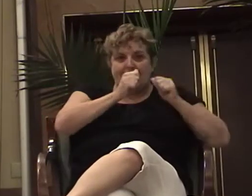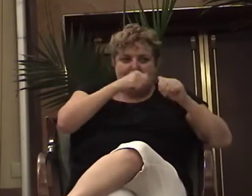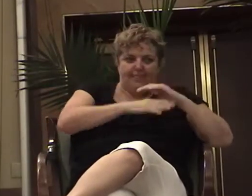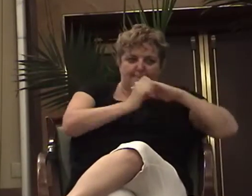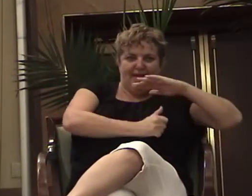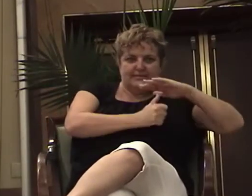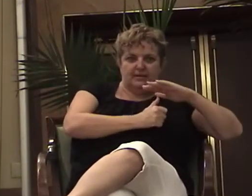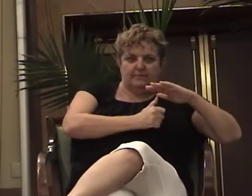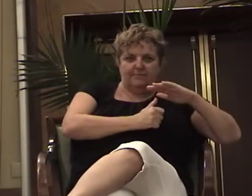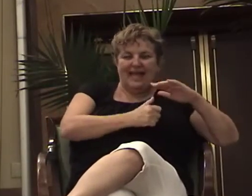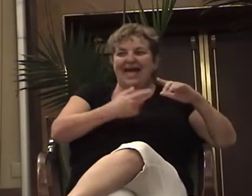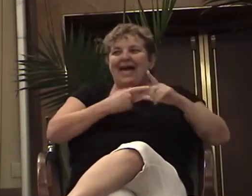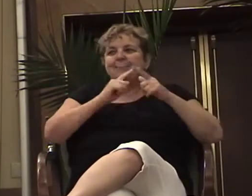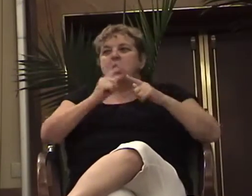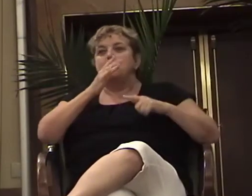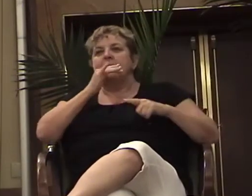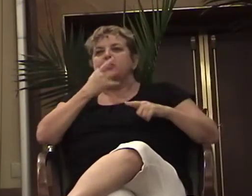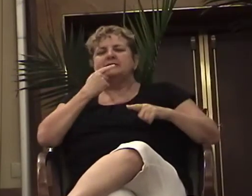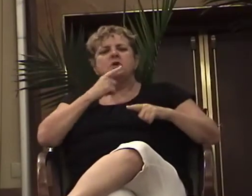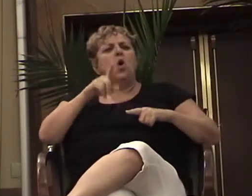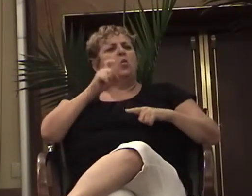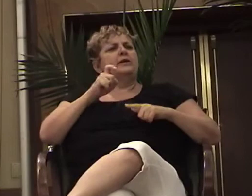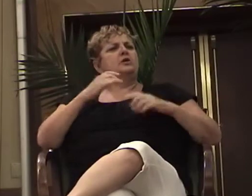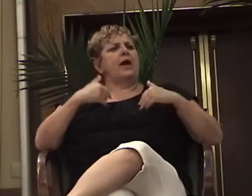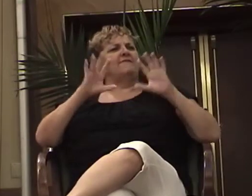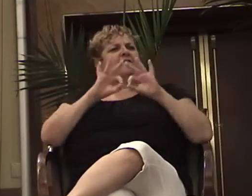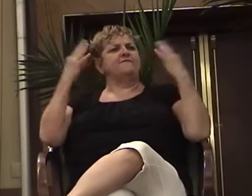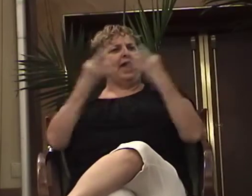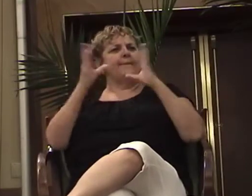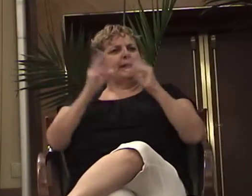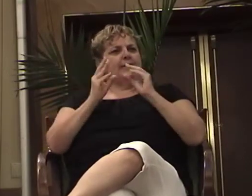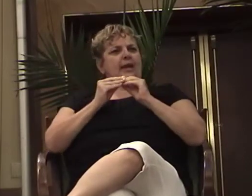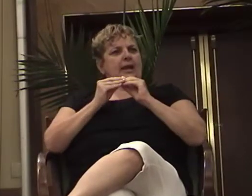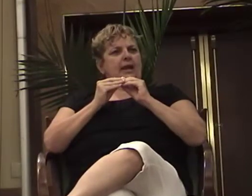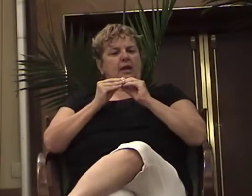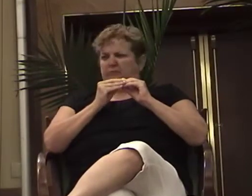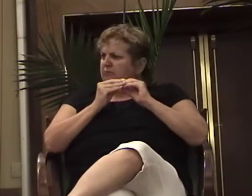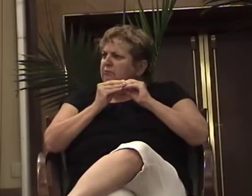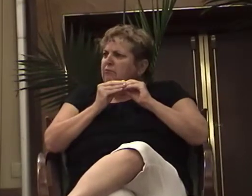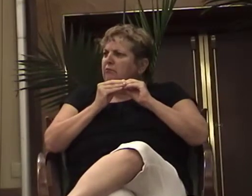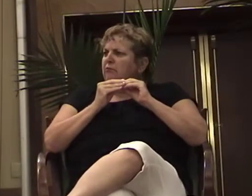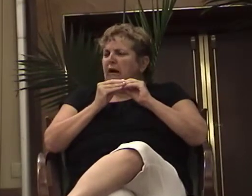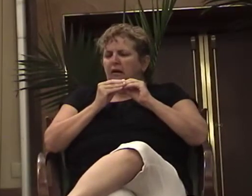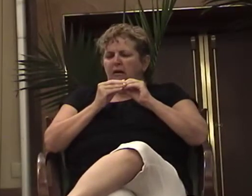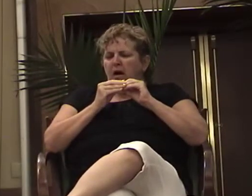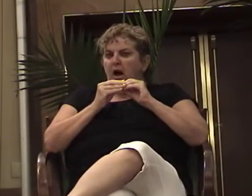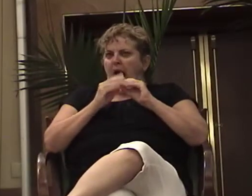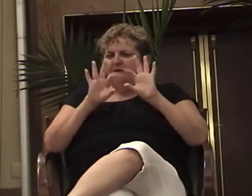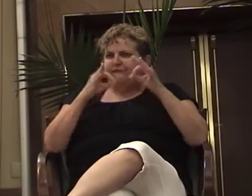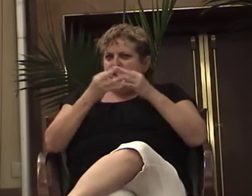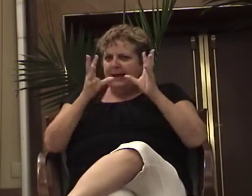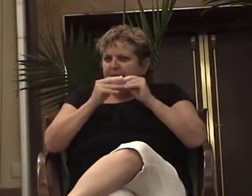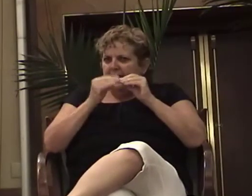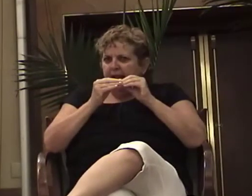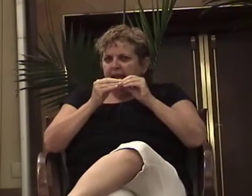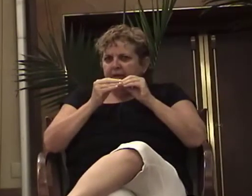family meeting. I had never heard of that before. And she yells down the steps, "Rebecca!"